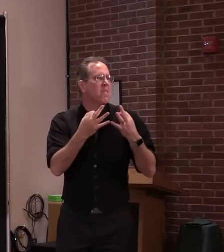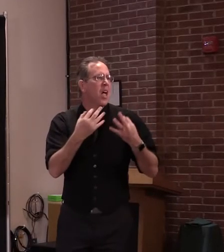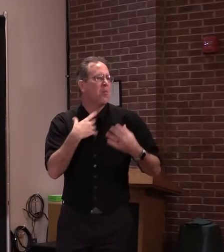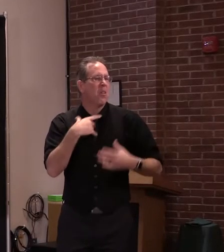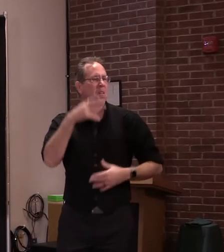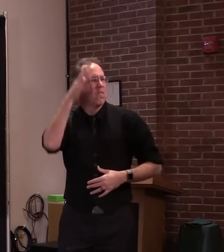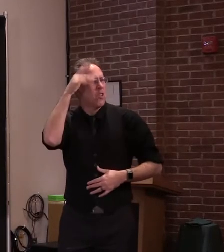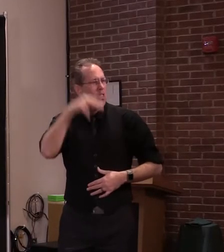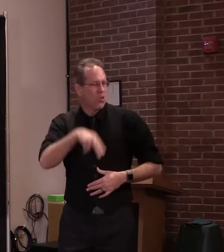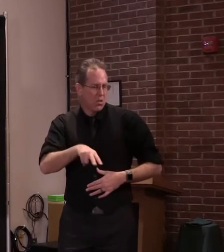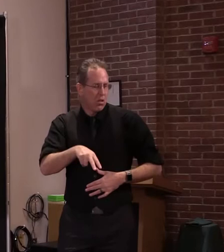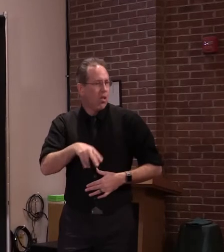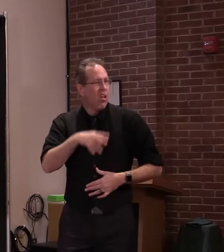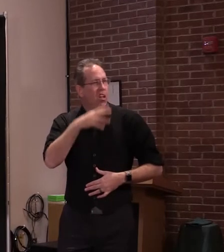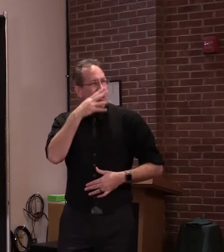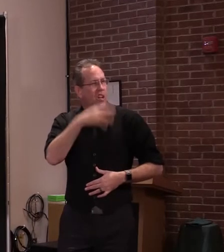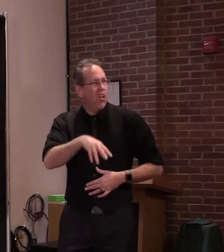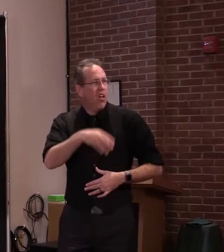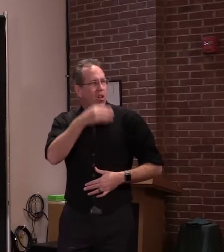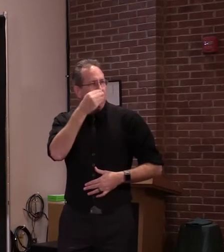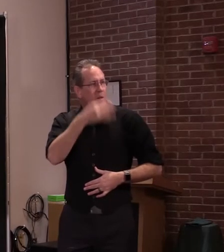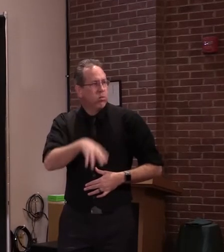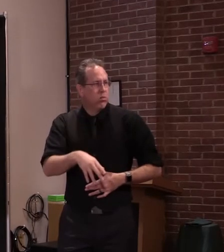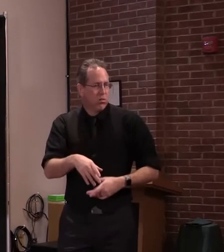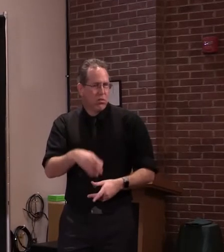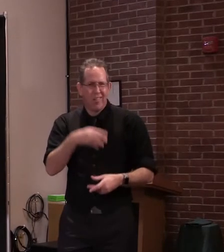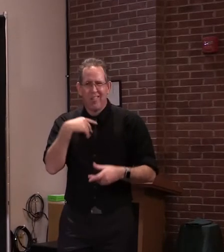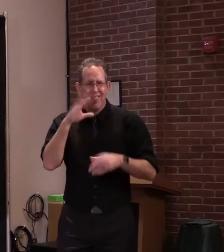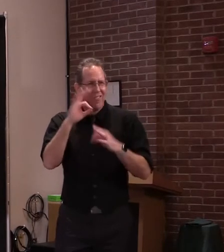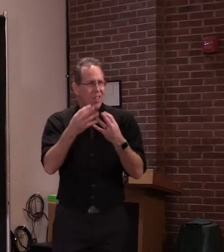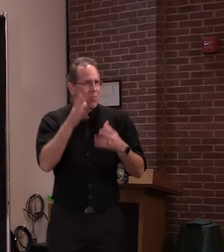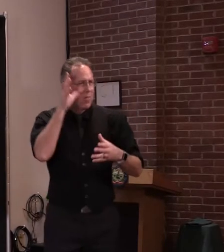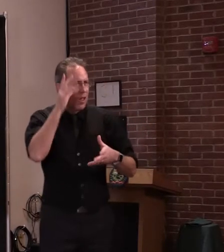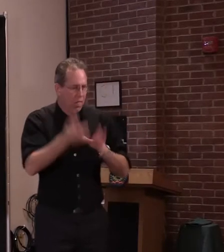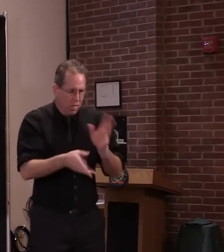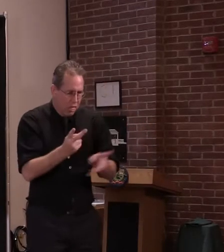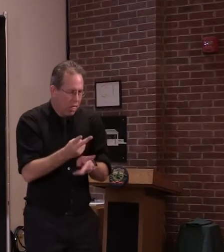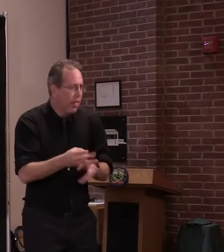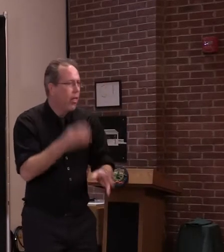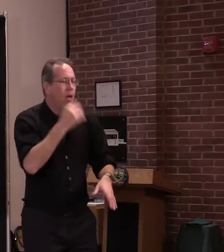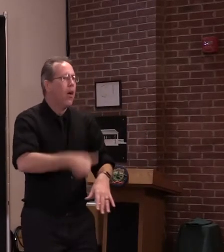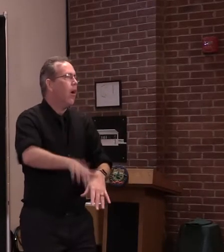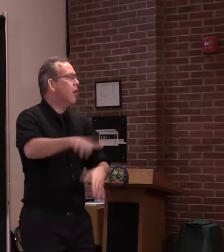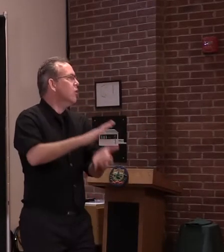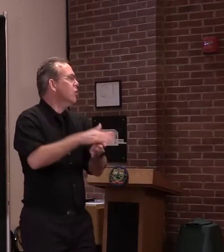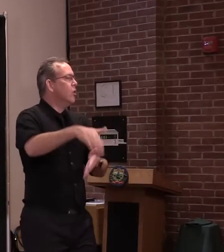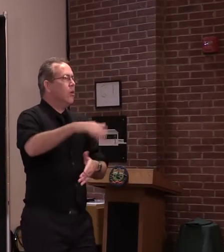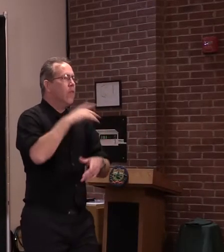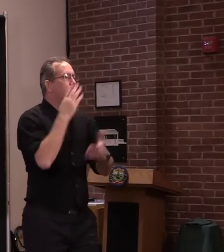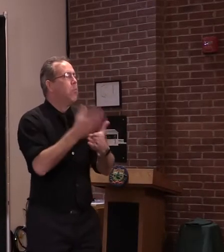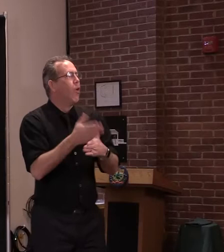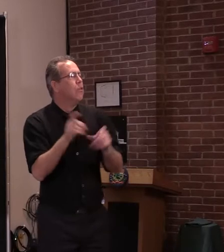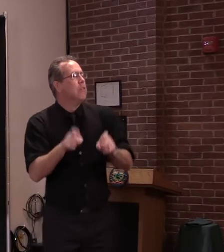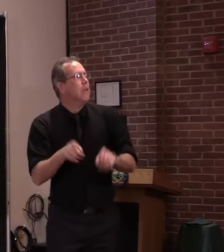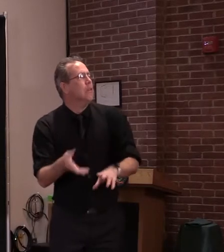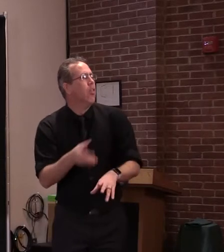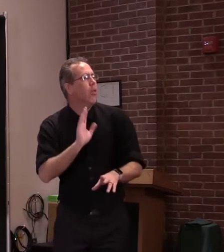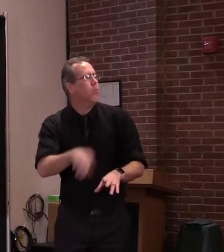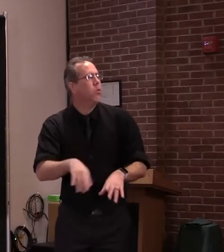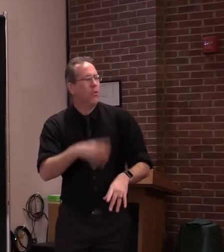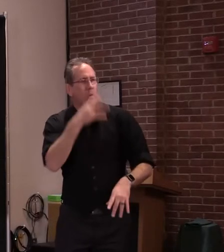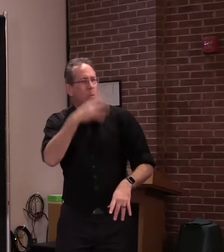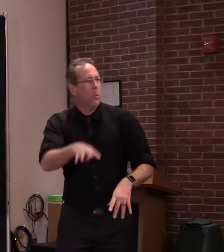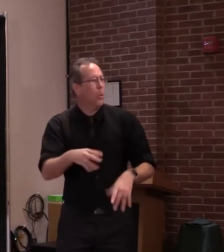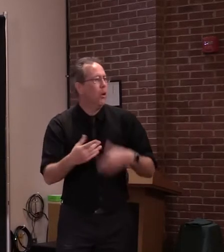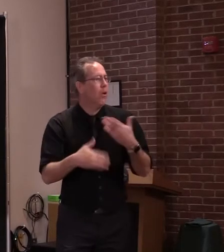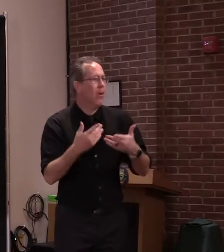kid because they maybe can't take time off of work? They send their kid to school without a test. What happens then? Yeah, I